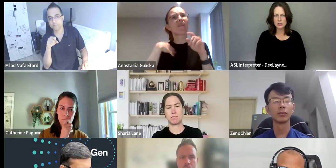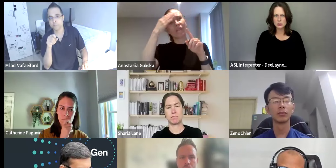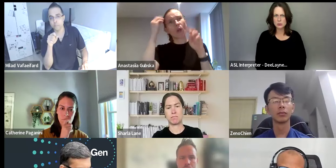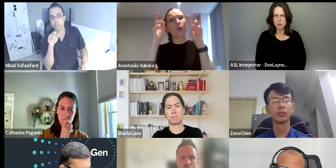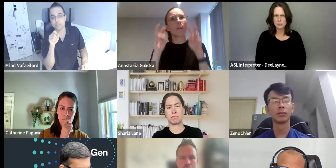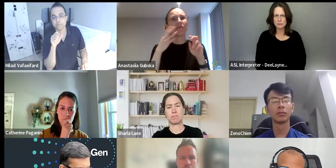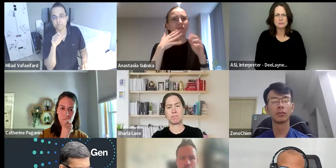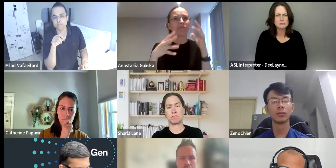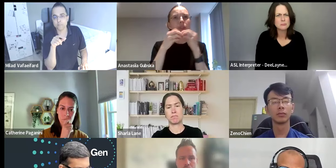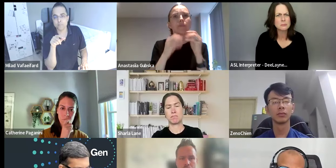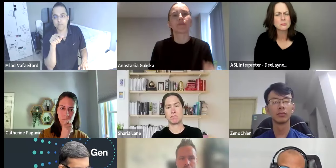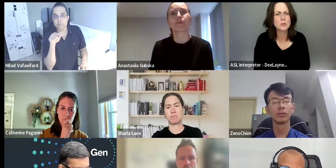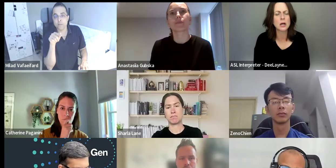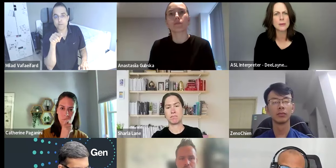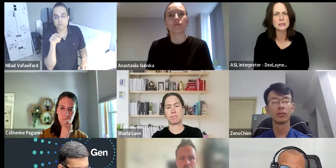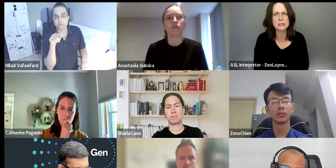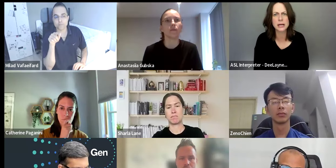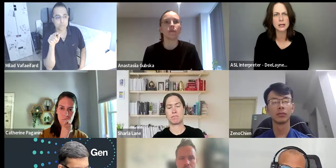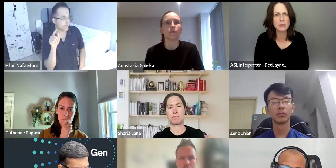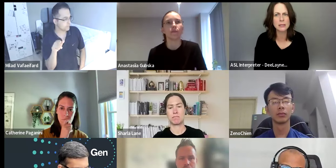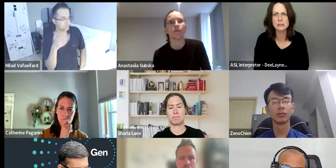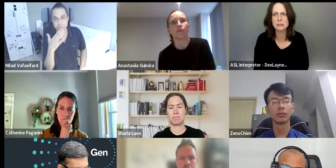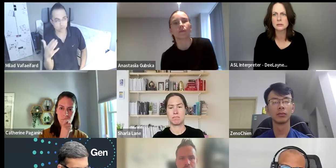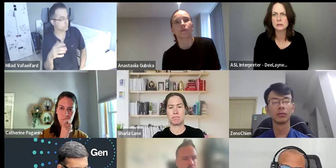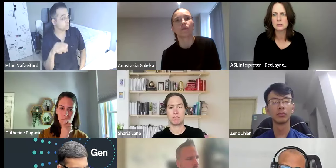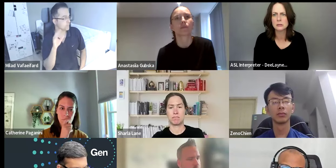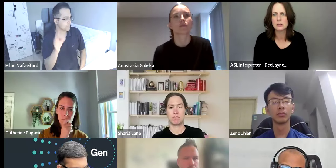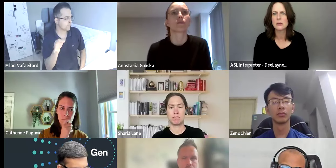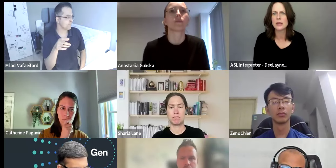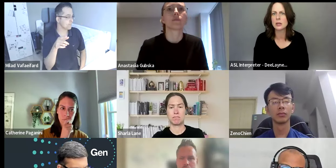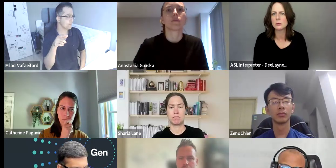Like the issue, the comments, the signing comments?